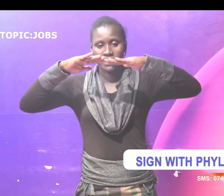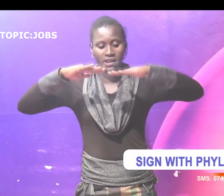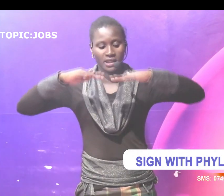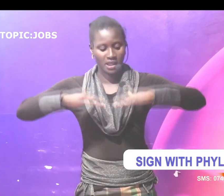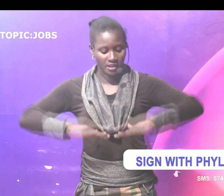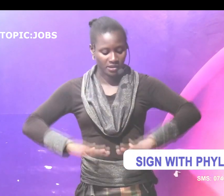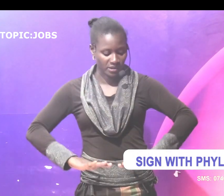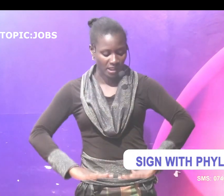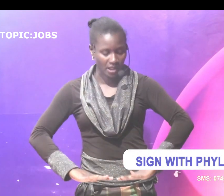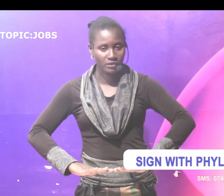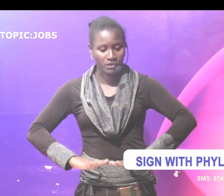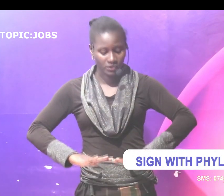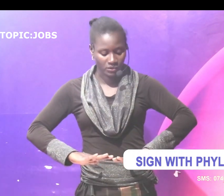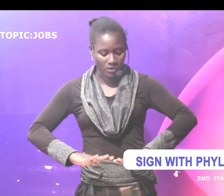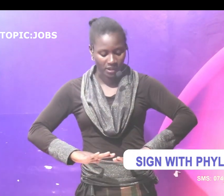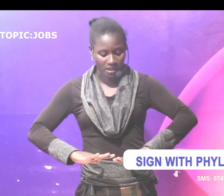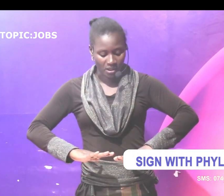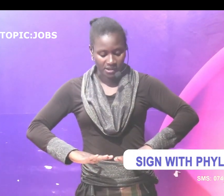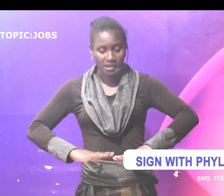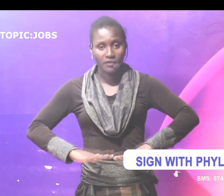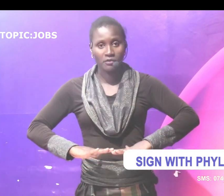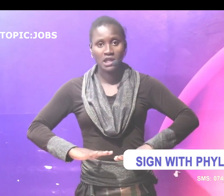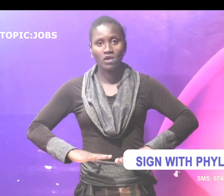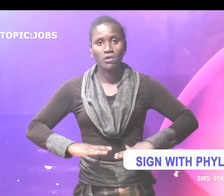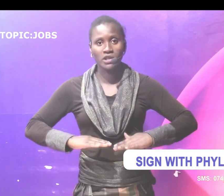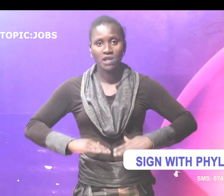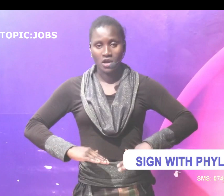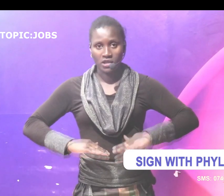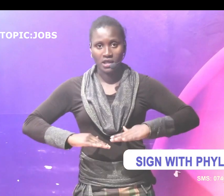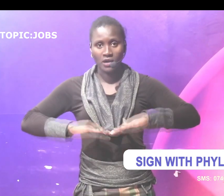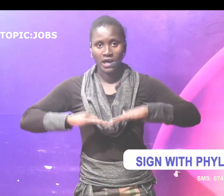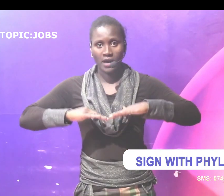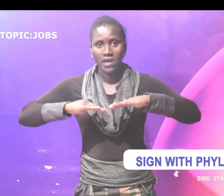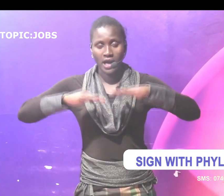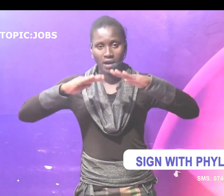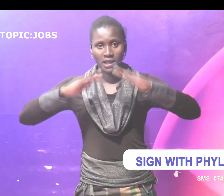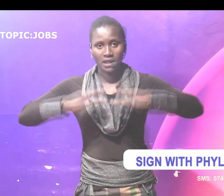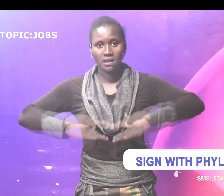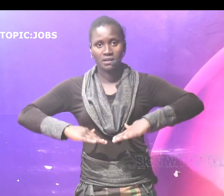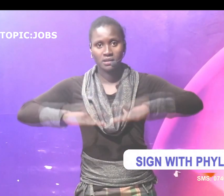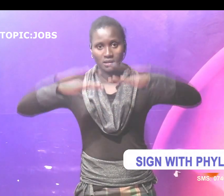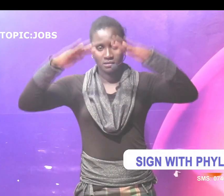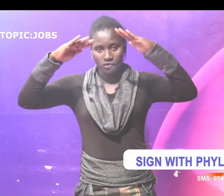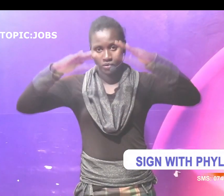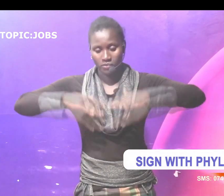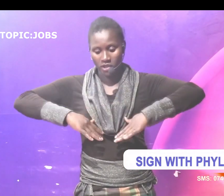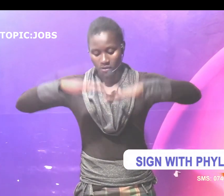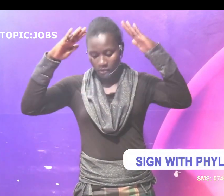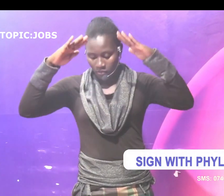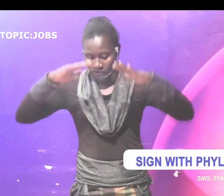like this. You are starting from the low point and then you are coming up, like this. So being promoted.